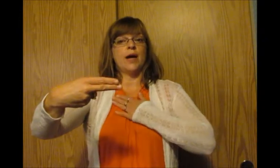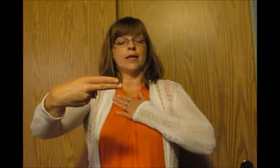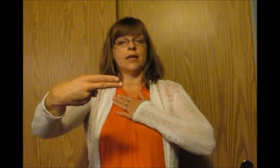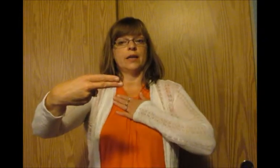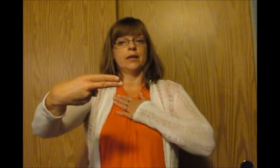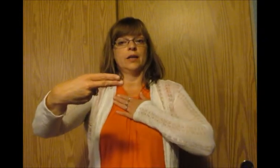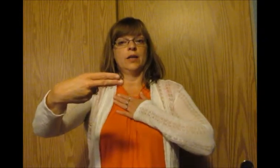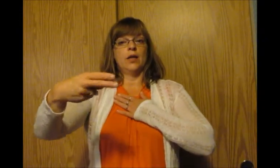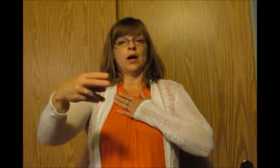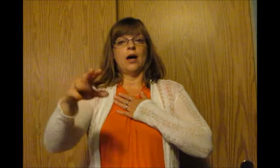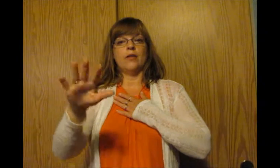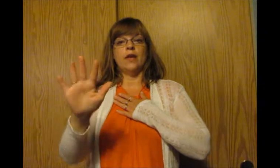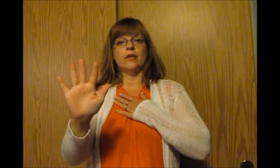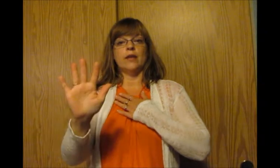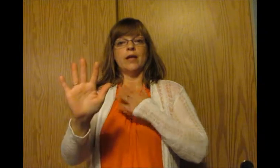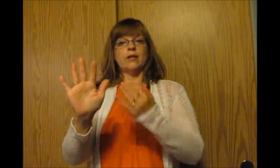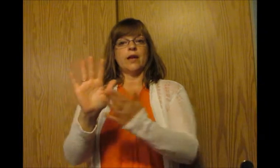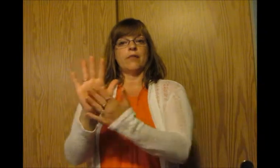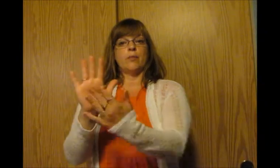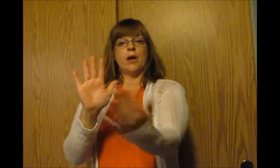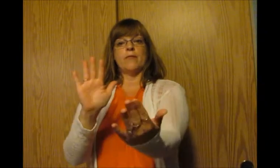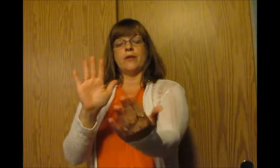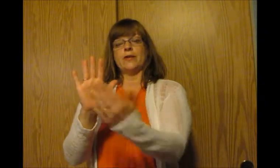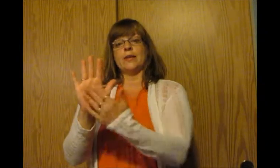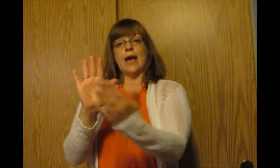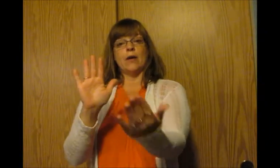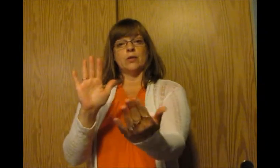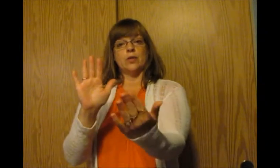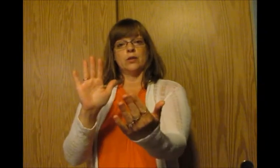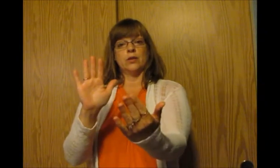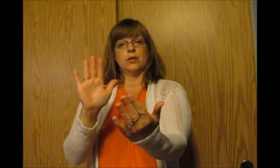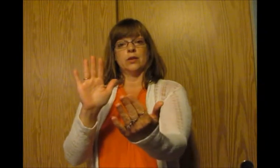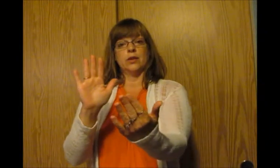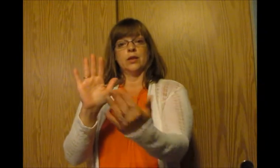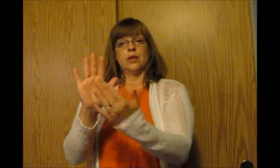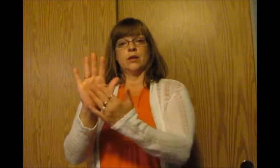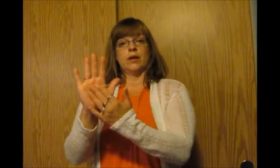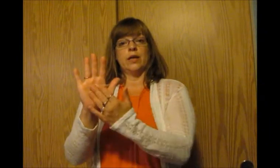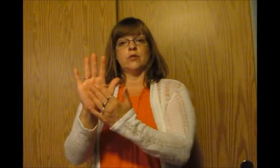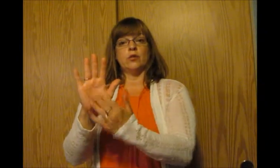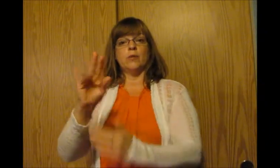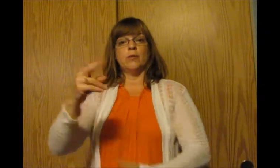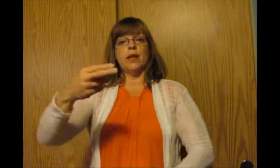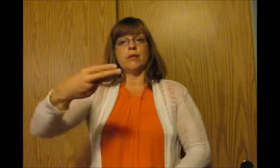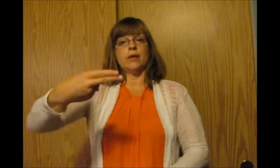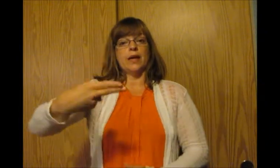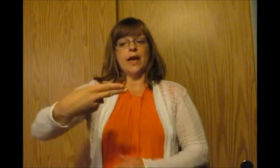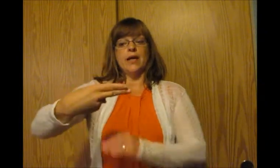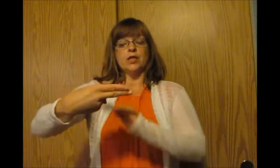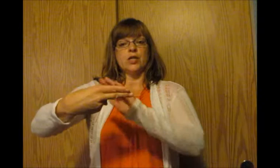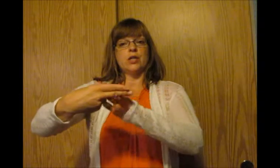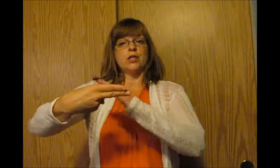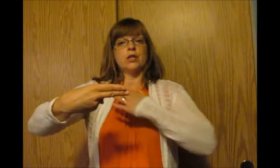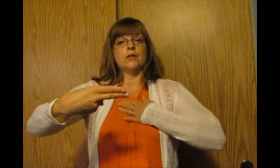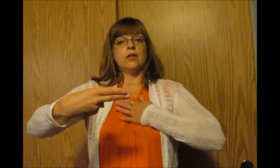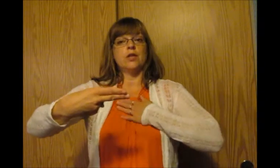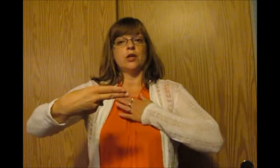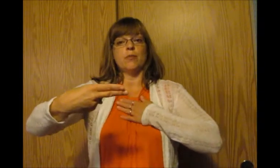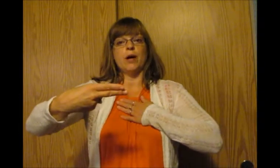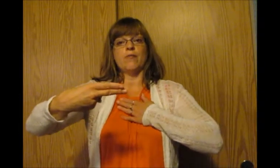body. All the other letters have the palm facing out. Okay, so remember that with the H, it turns in and your palm